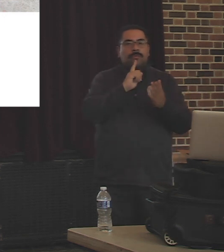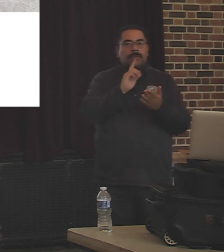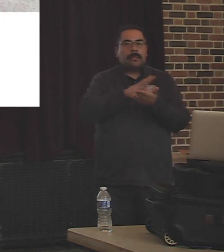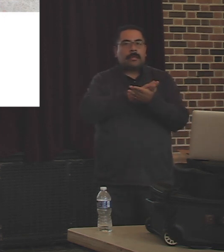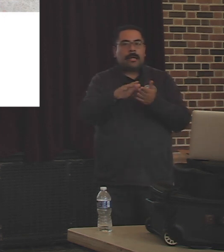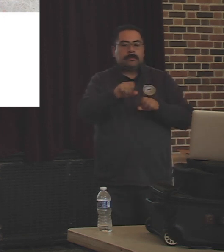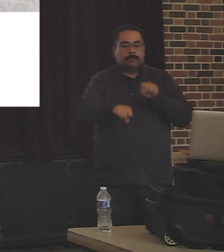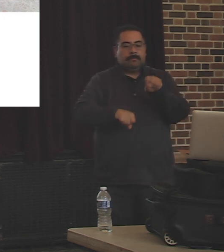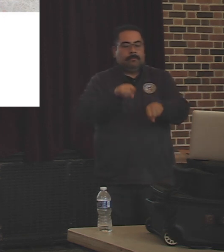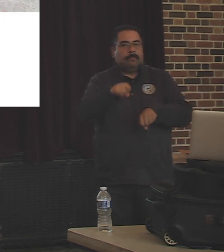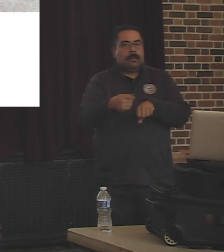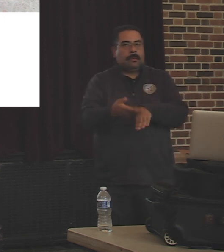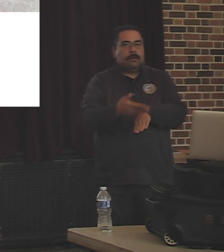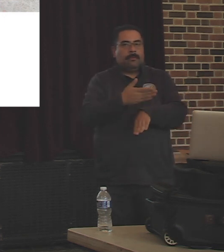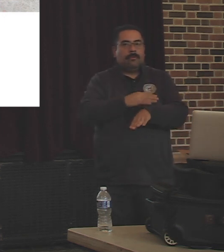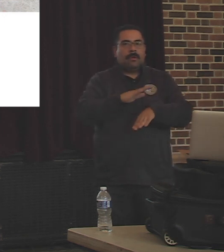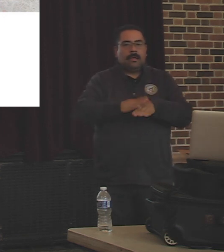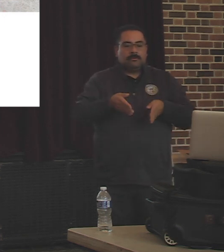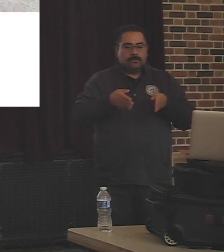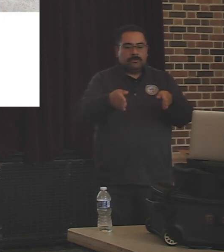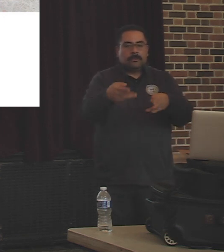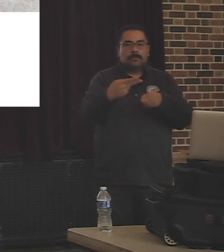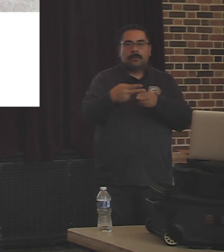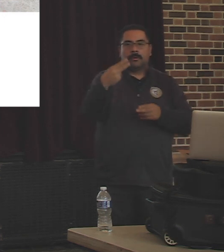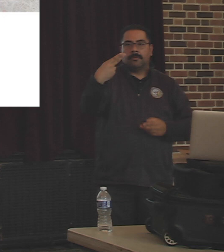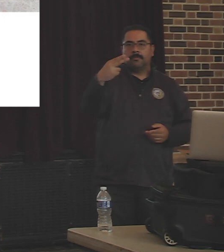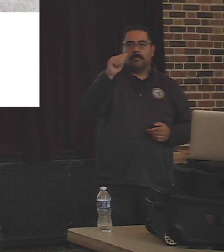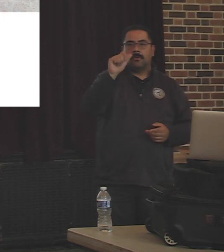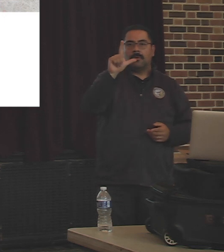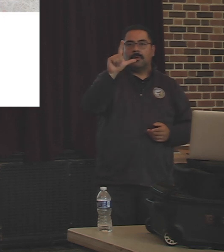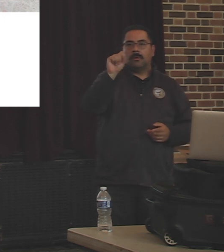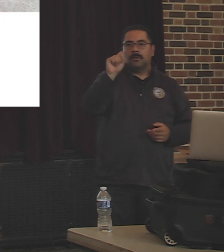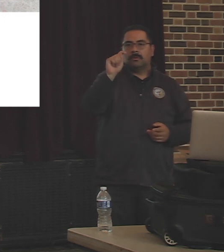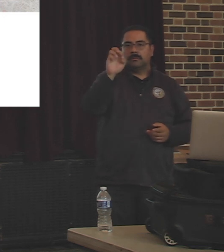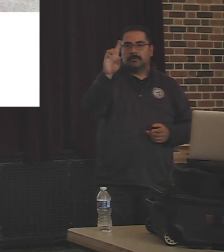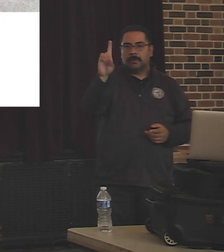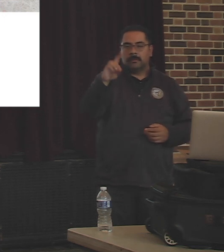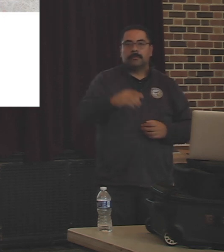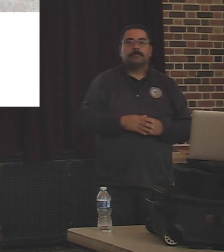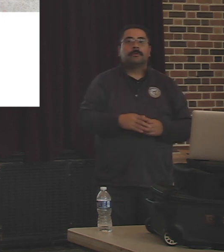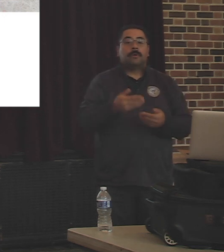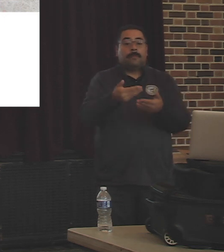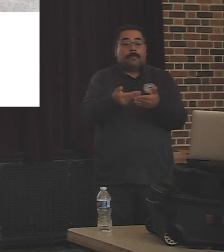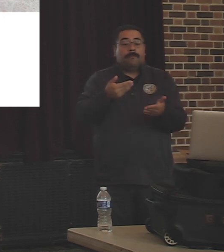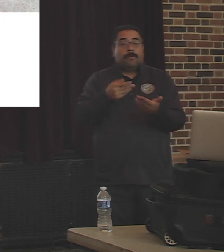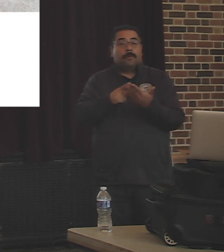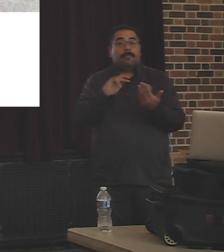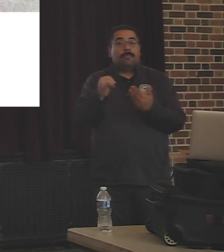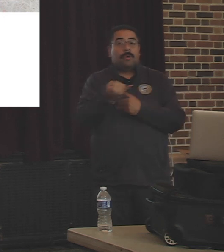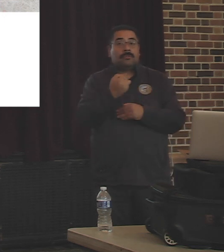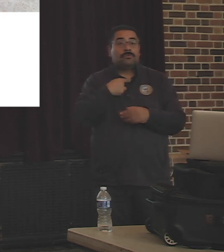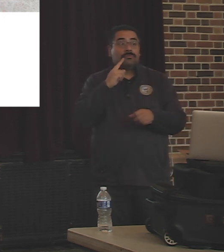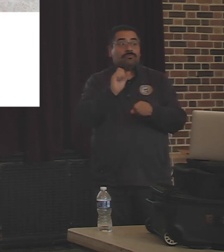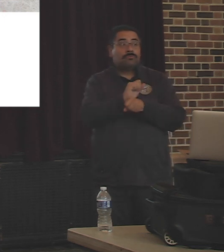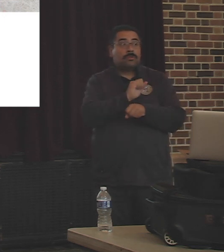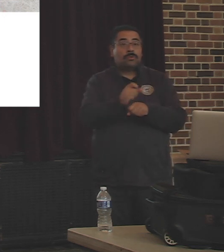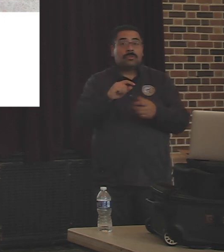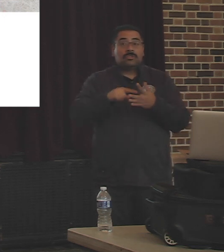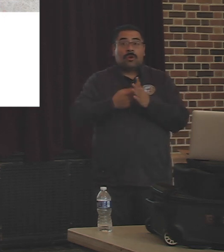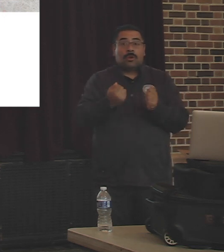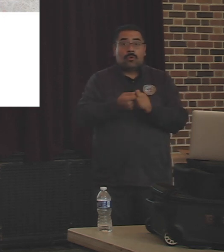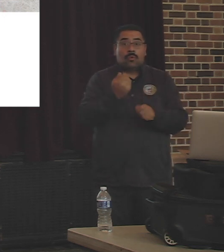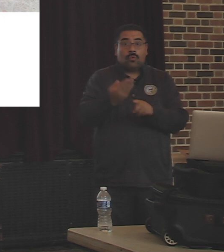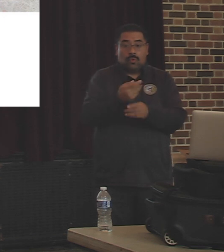bike improvements on Halsted, which I'll get to in a second. But in advance of that project, we actually started striping